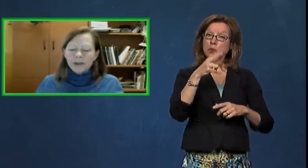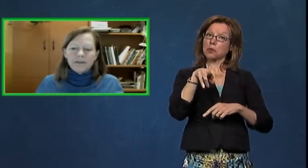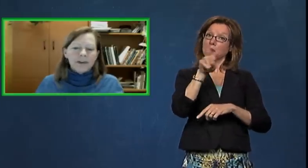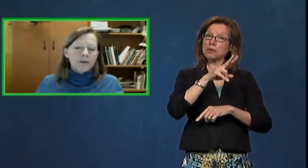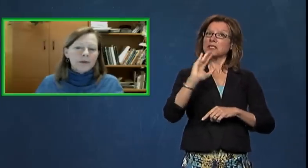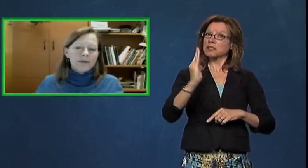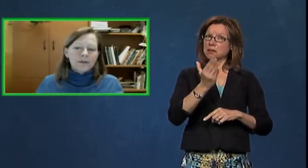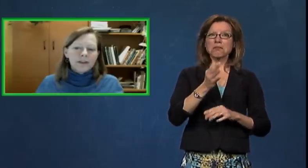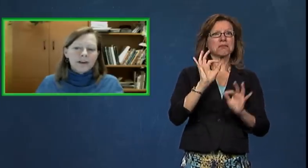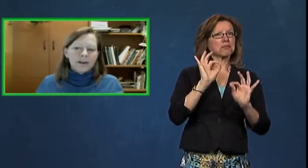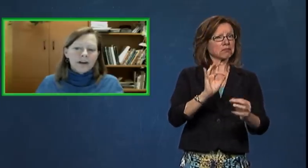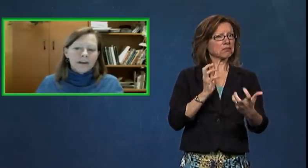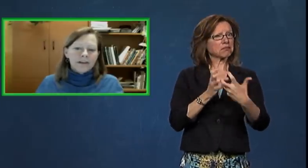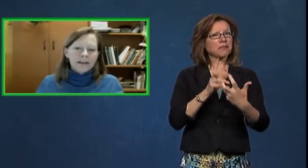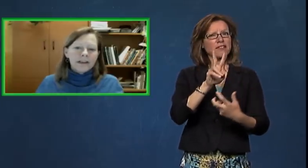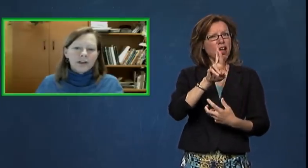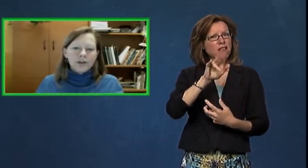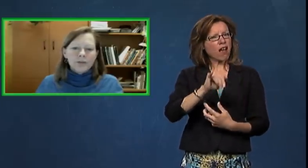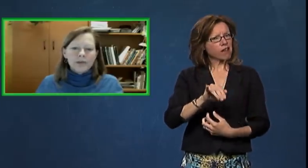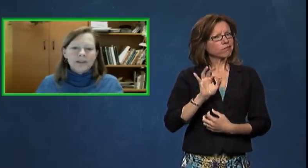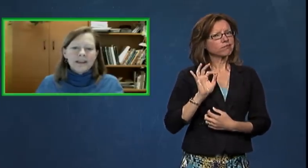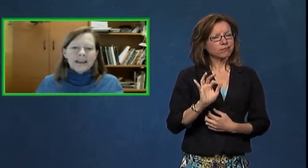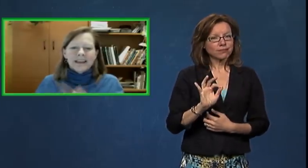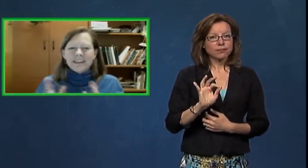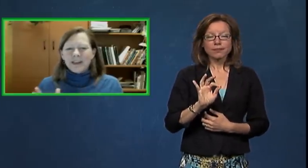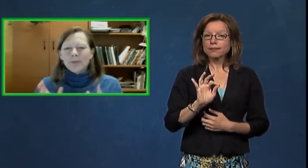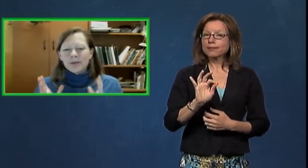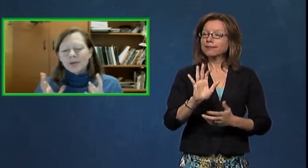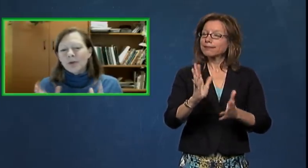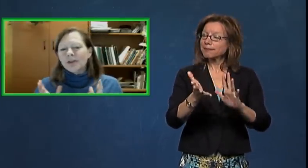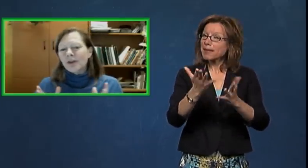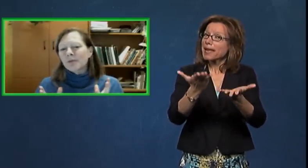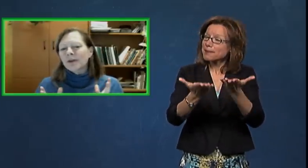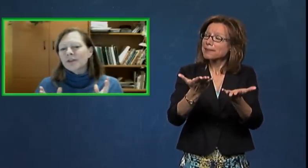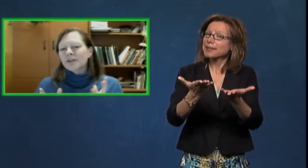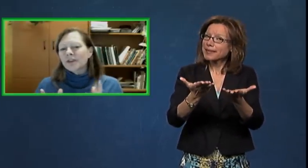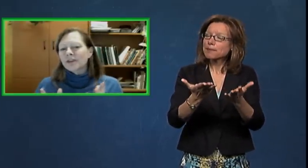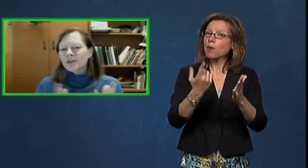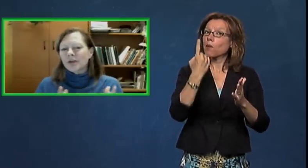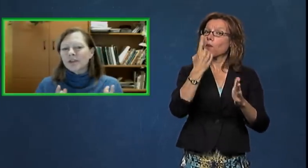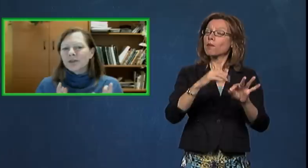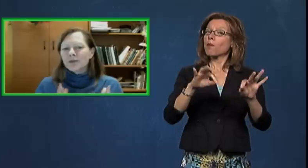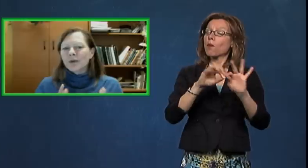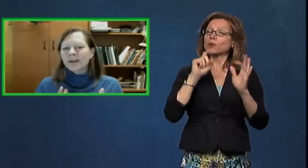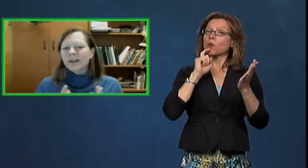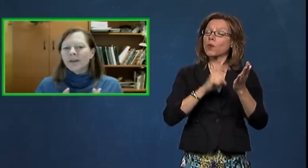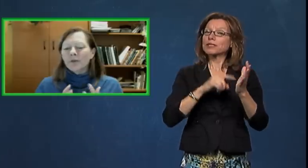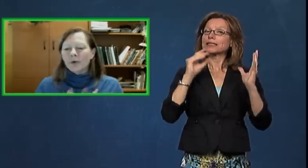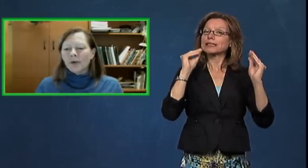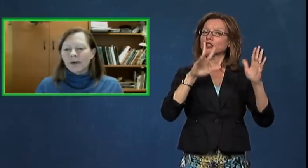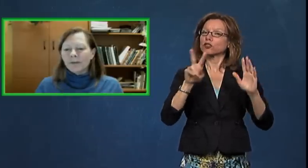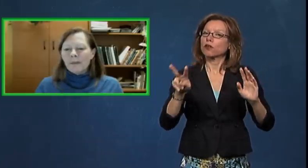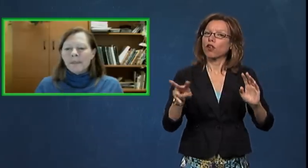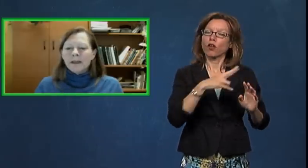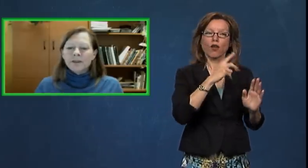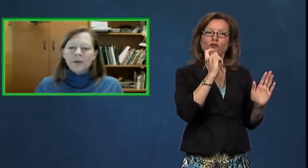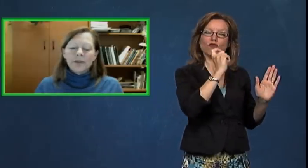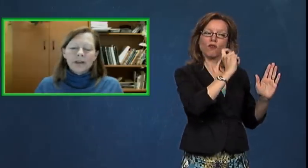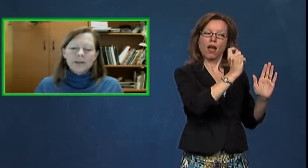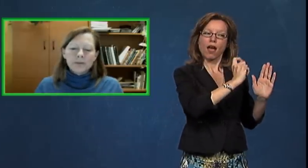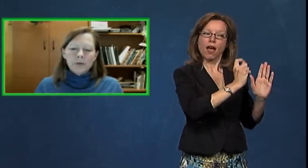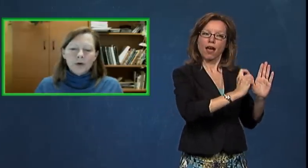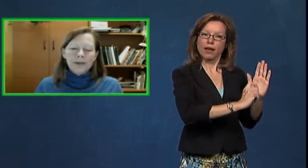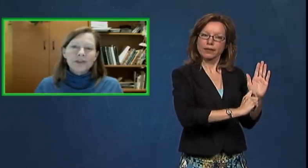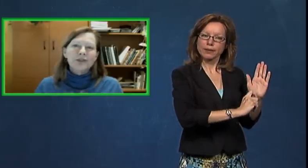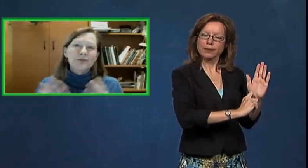good environment for VRI. And it could be, except note how much the instructor is writing on the board. And so I think